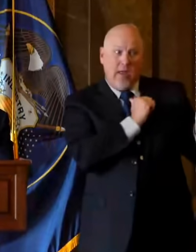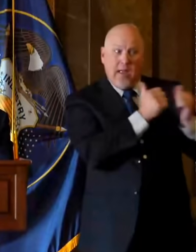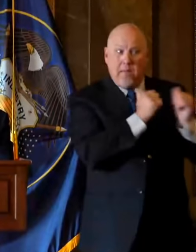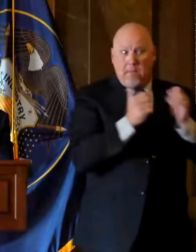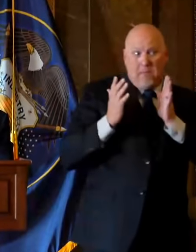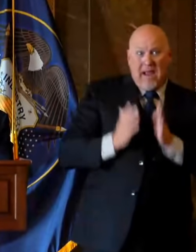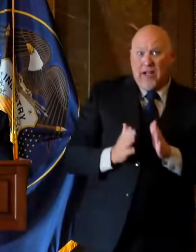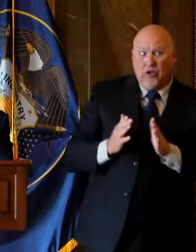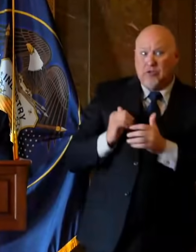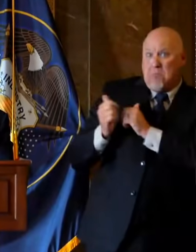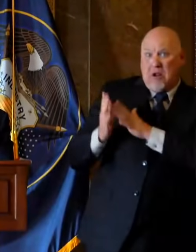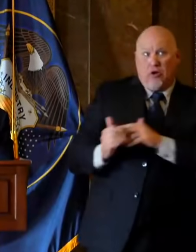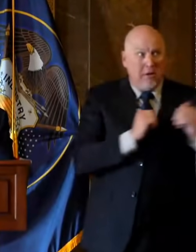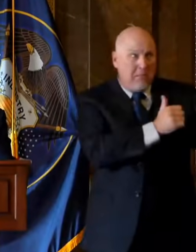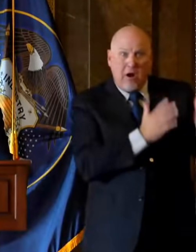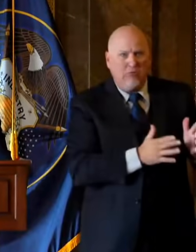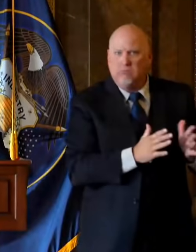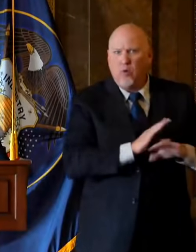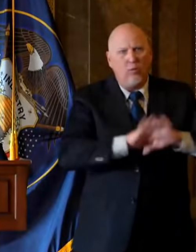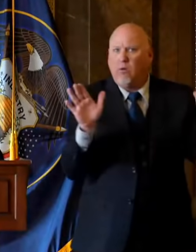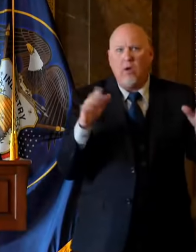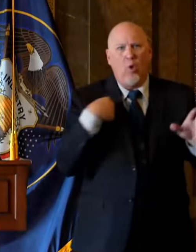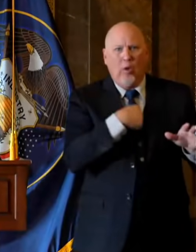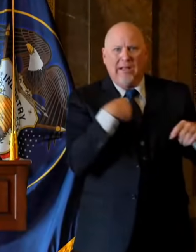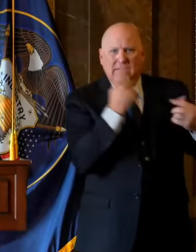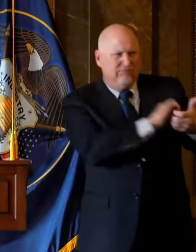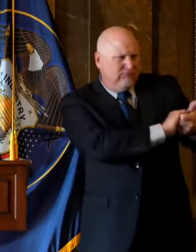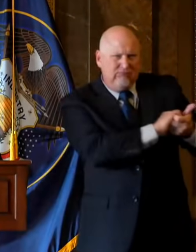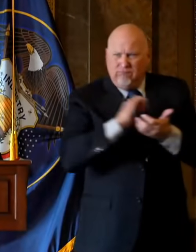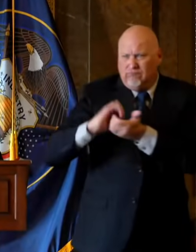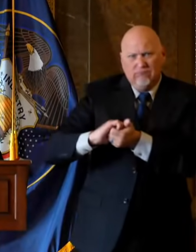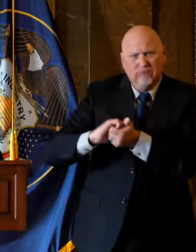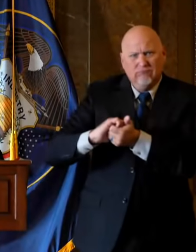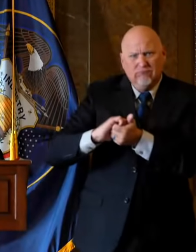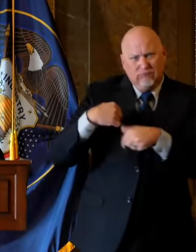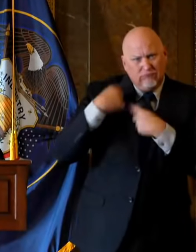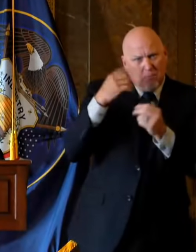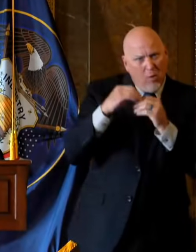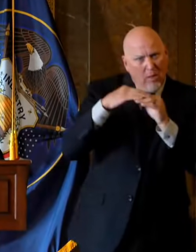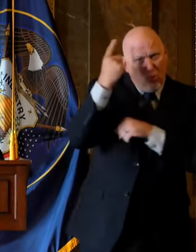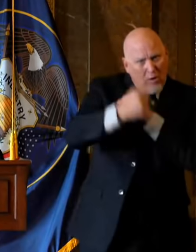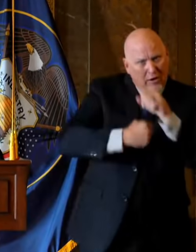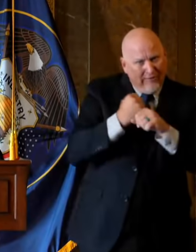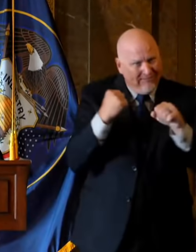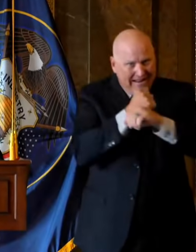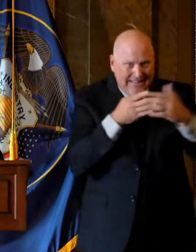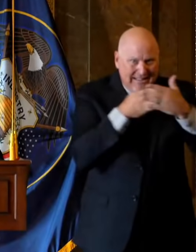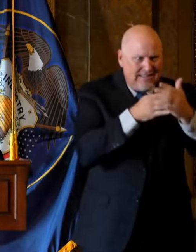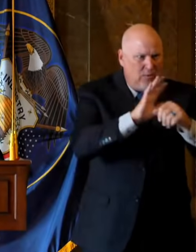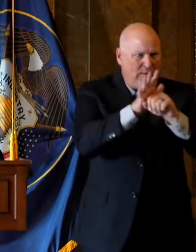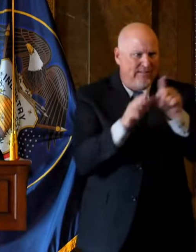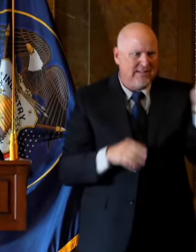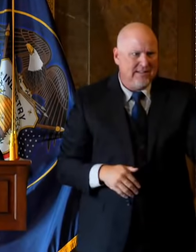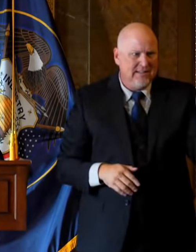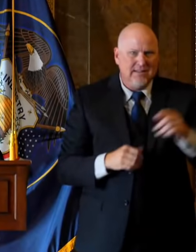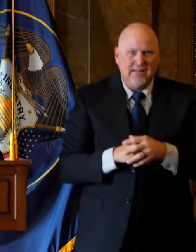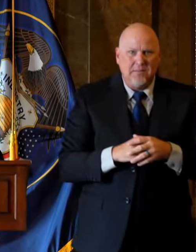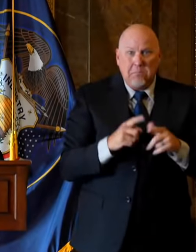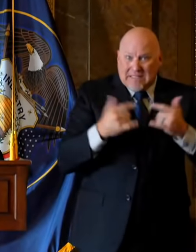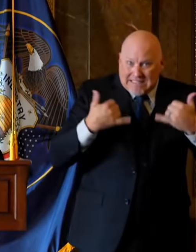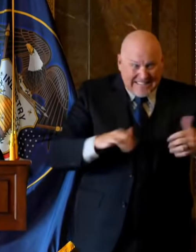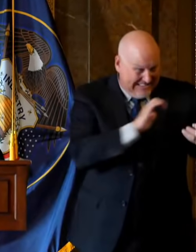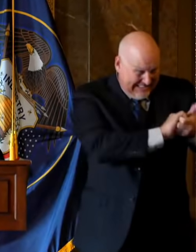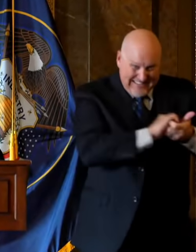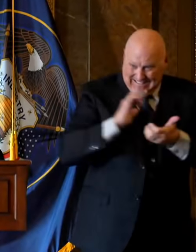it's heartening. Unfortunately, right now, it's not enough. So our ICUs at Intermountain